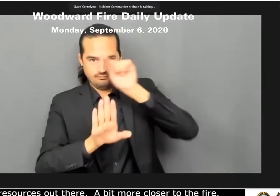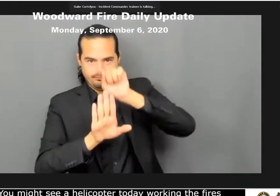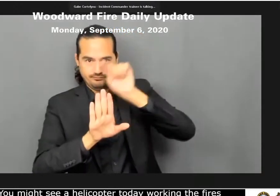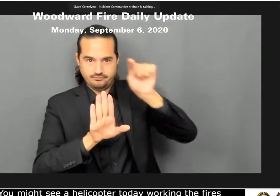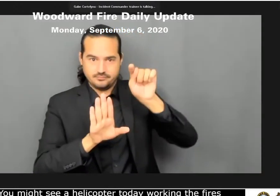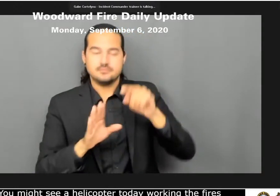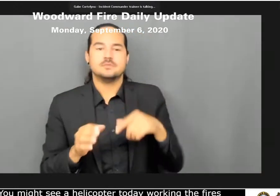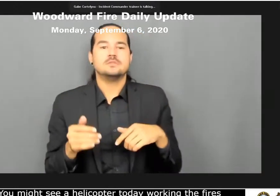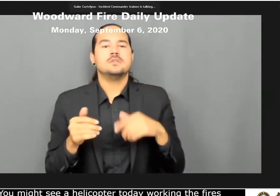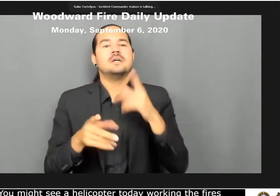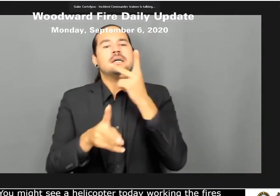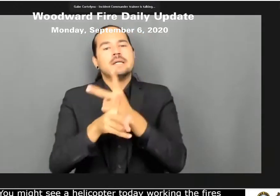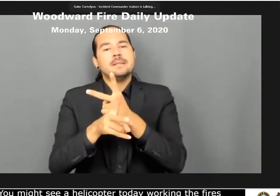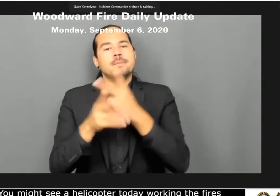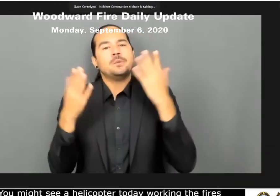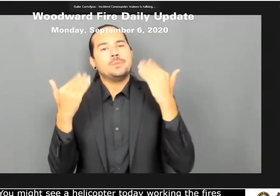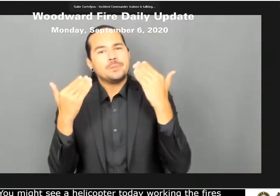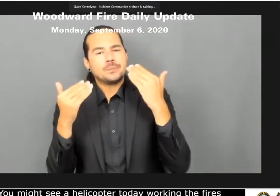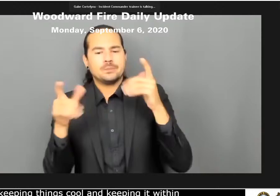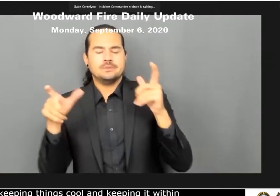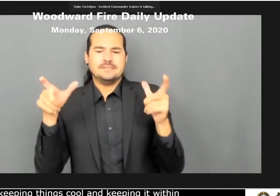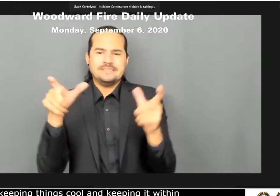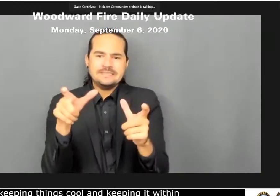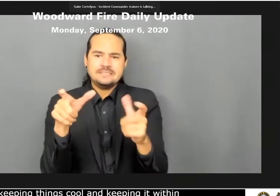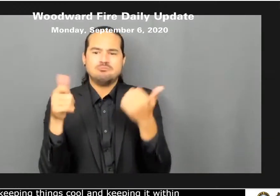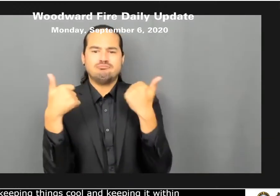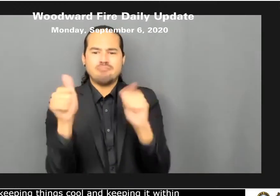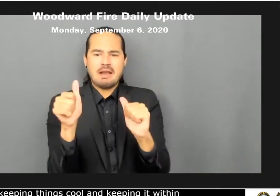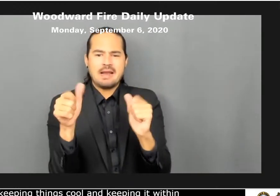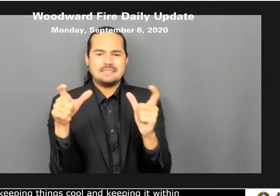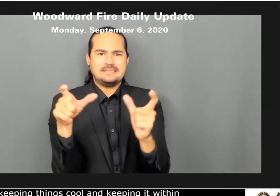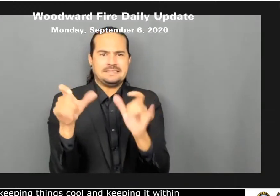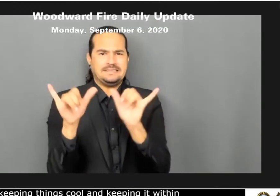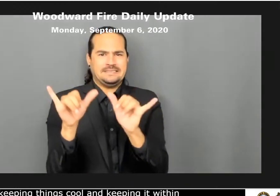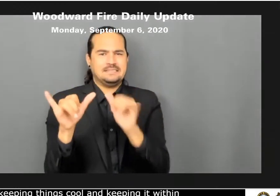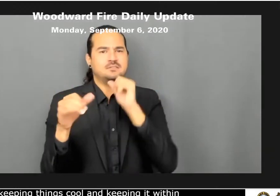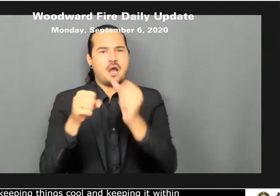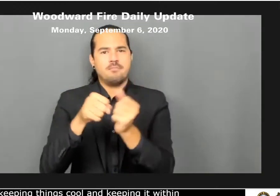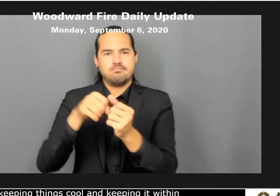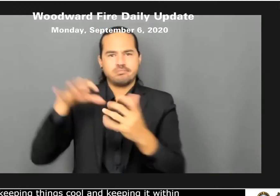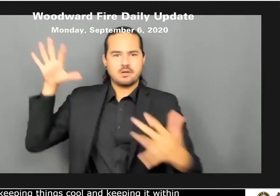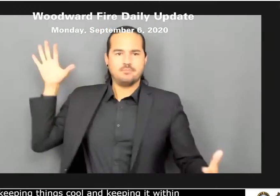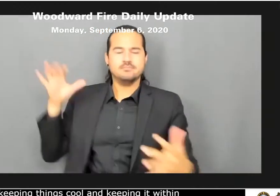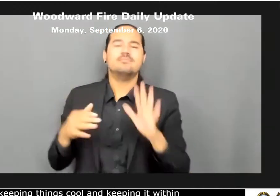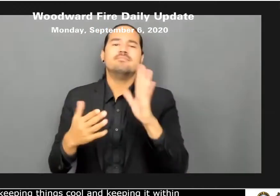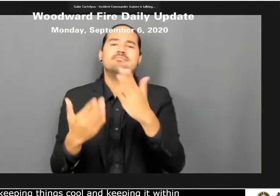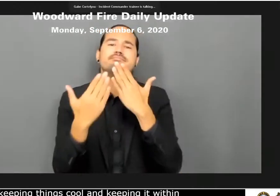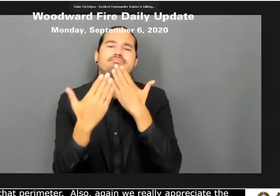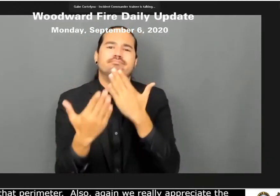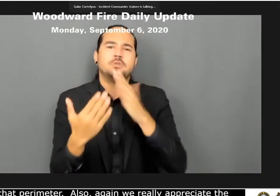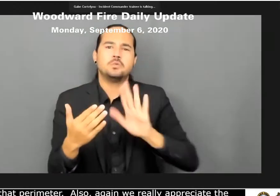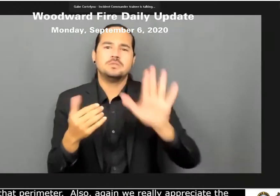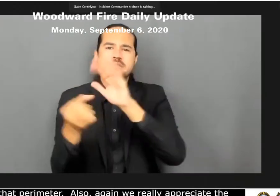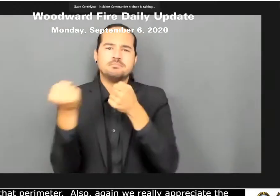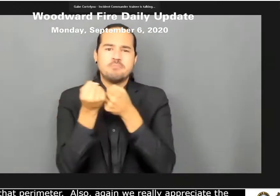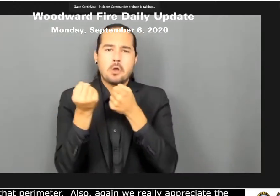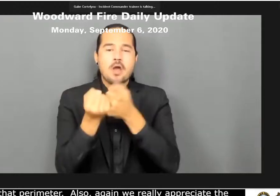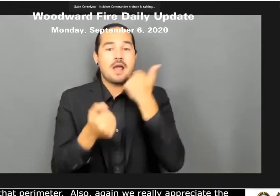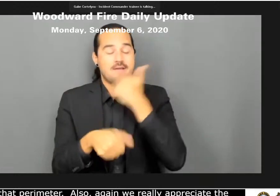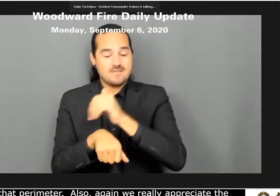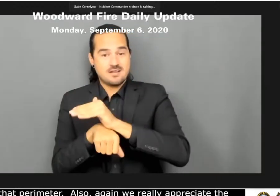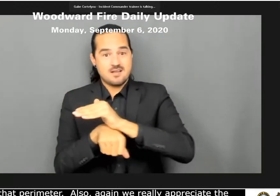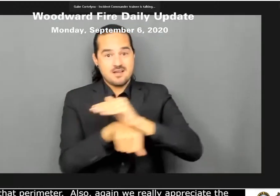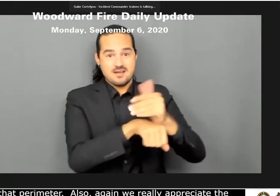And also, again, we really appreciate the outpouring of support that we see every night from the local along the roads. So just